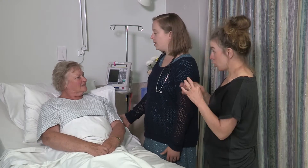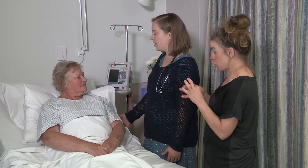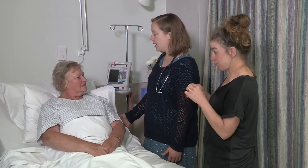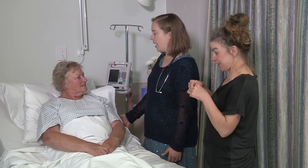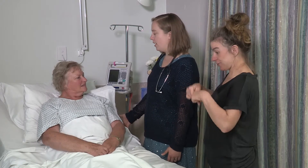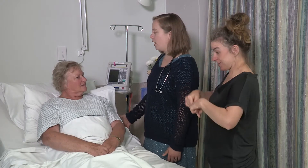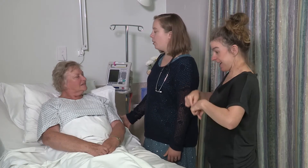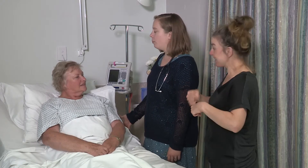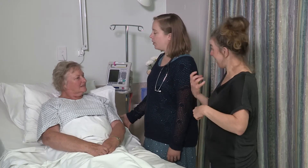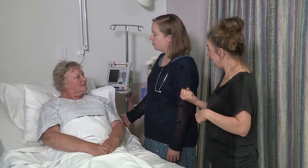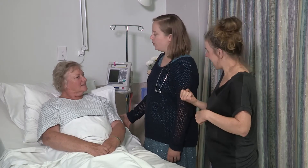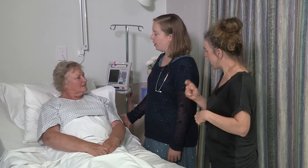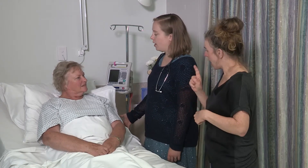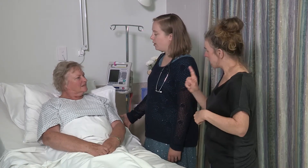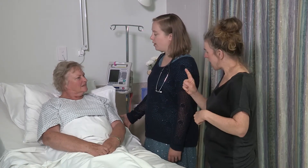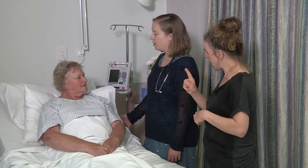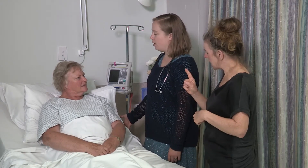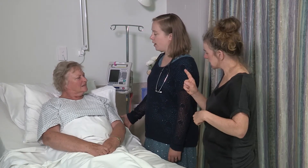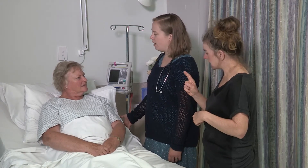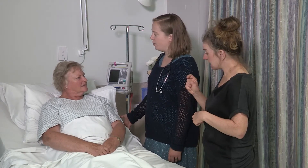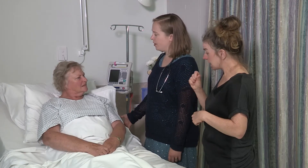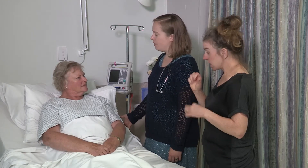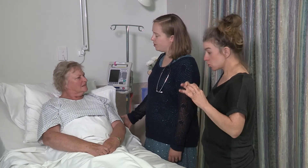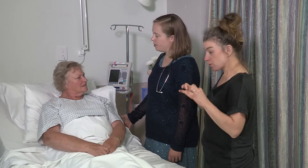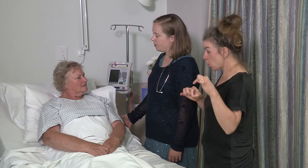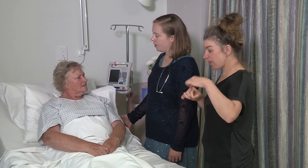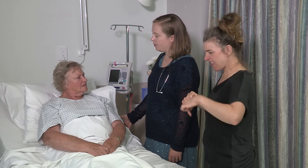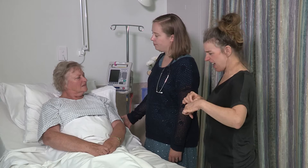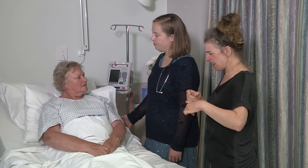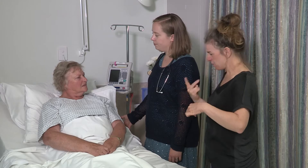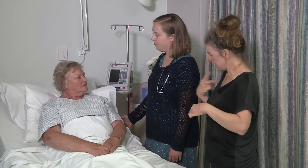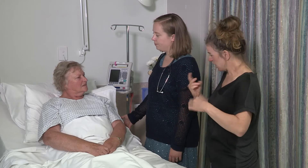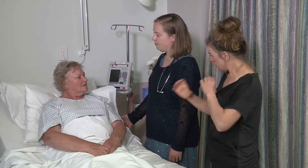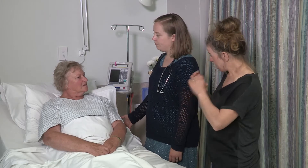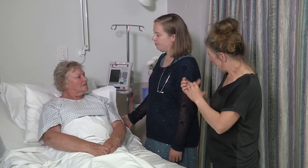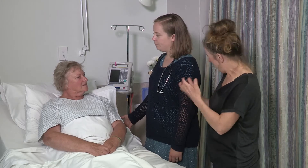interpreter today, but I was wondering how you'd like to communicate if we don't have an interpreter.